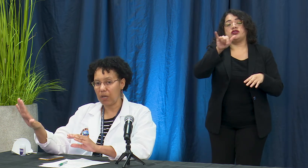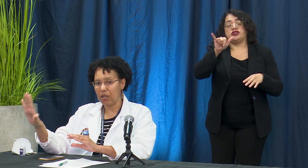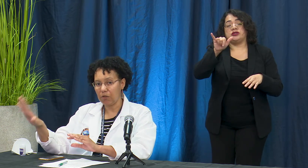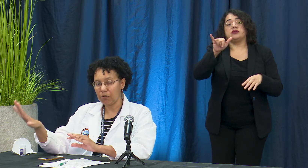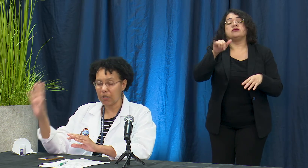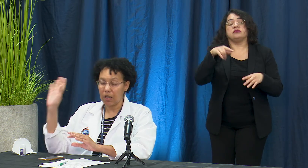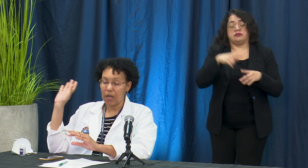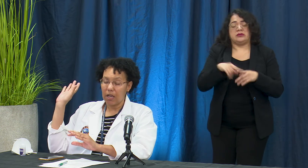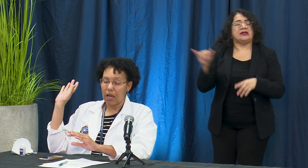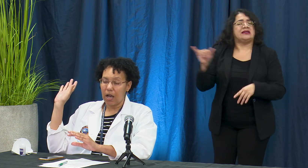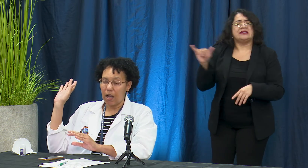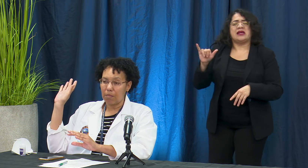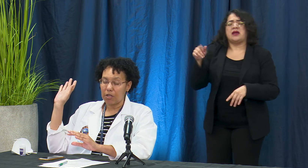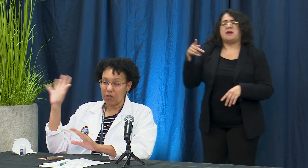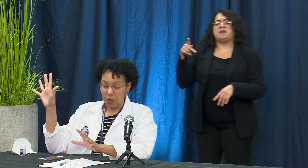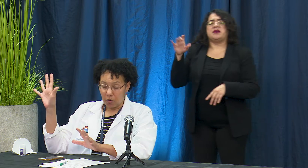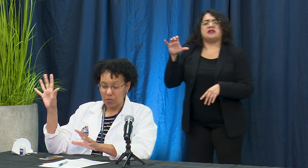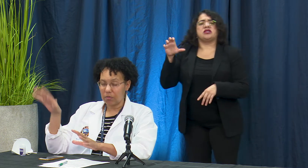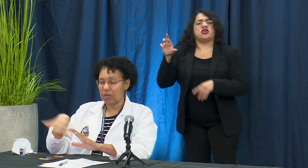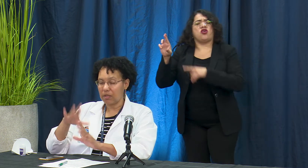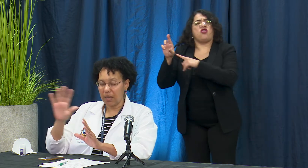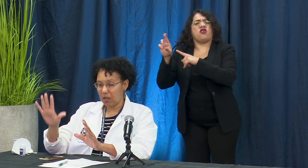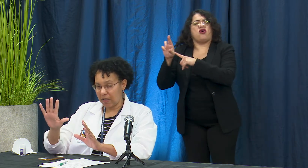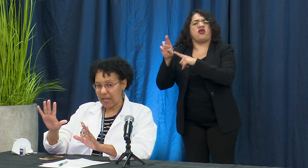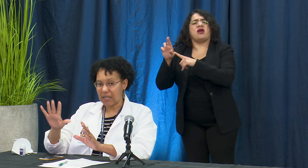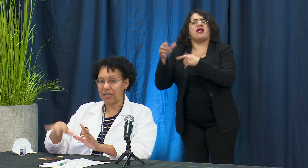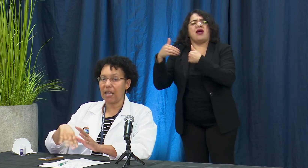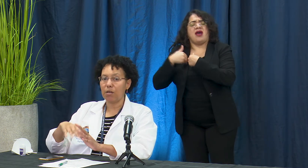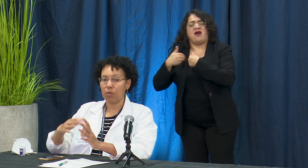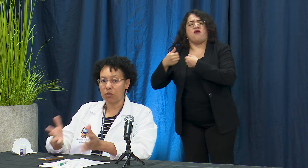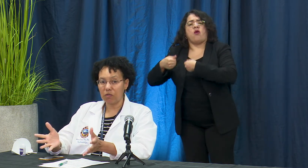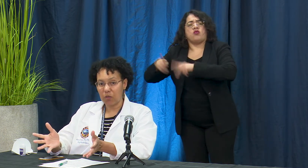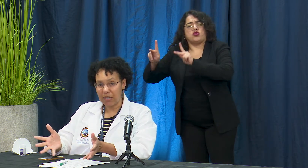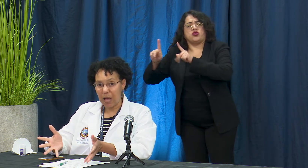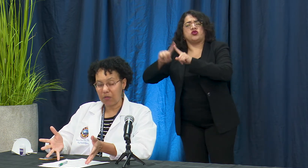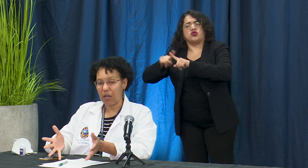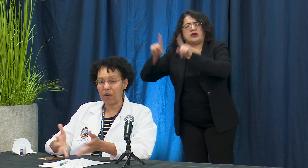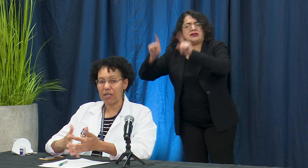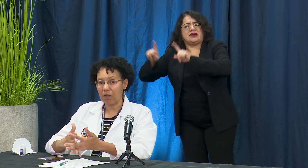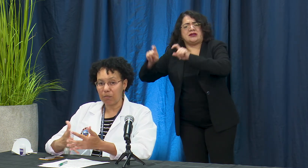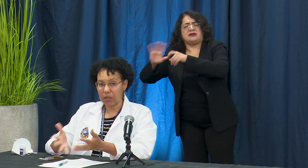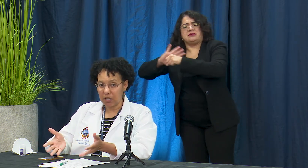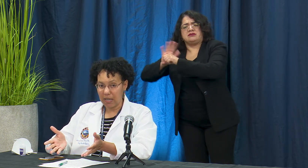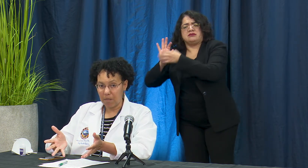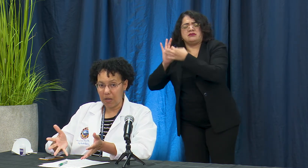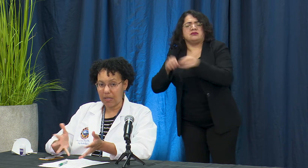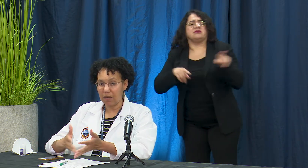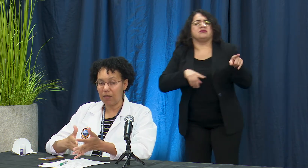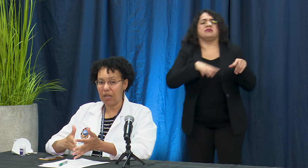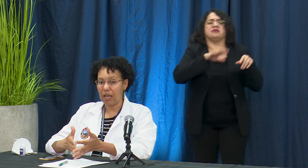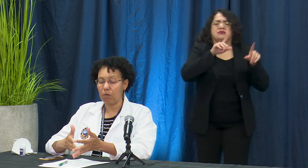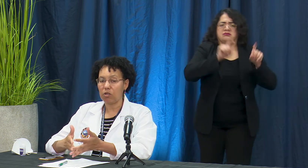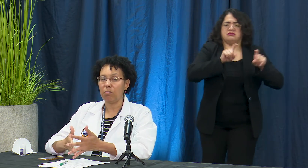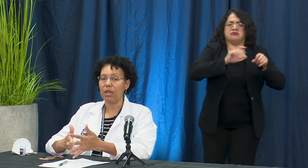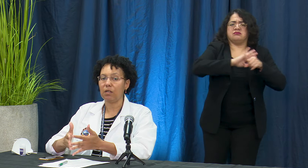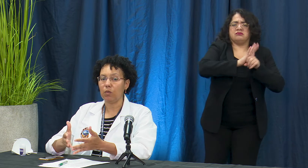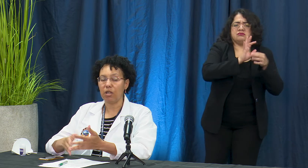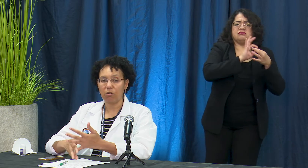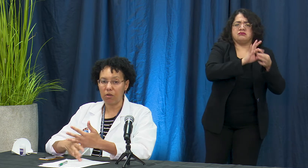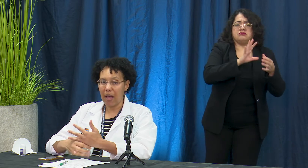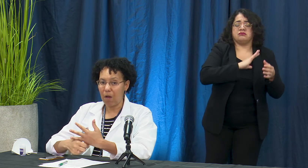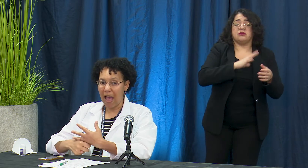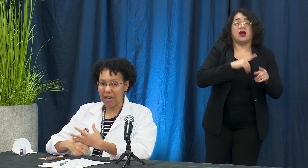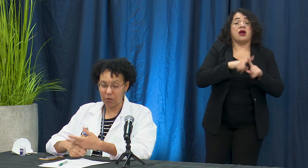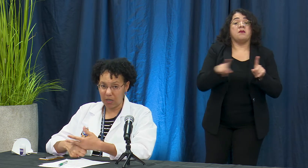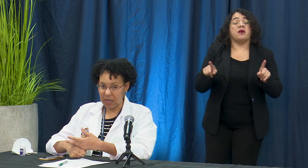also being used. So to say all of that, to say that most of what's out there has never been looked at by the FDA, which means we